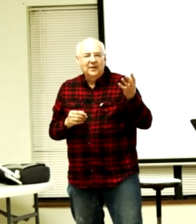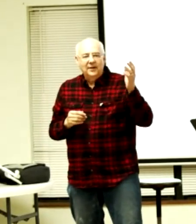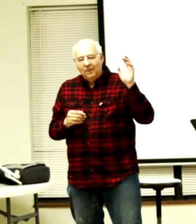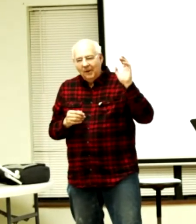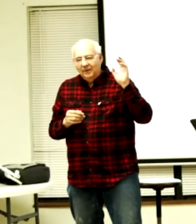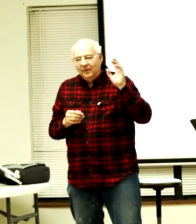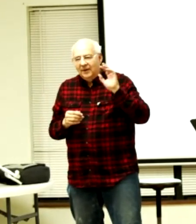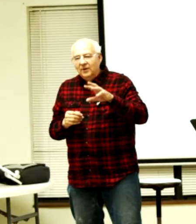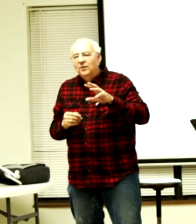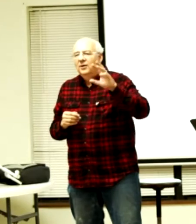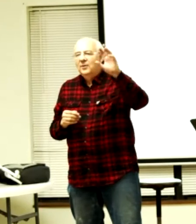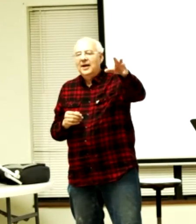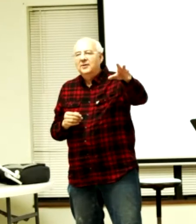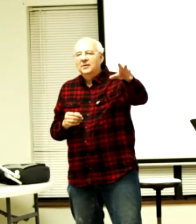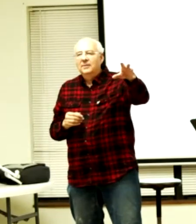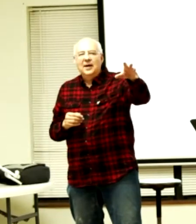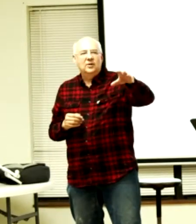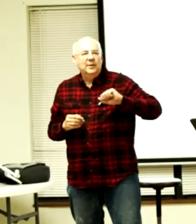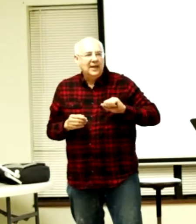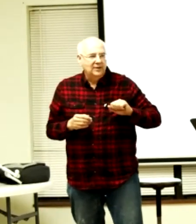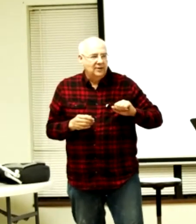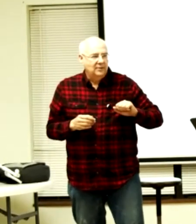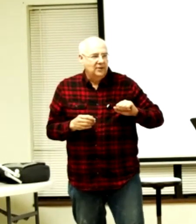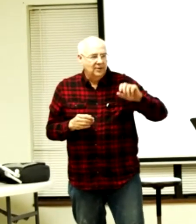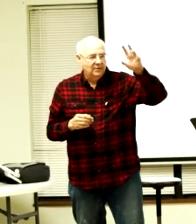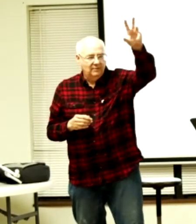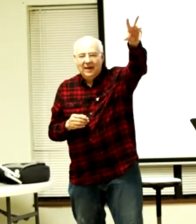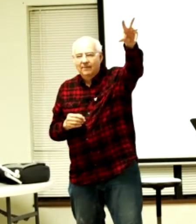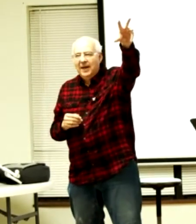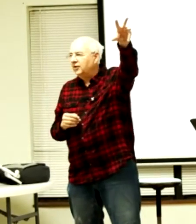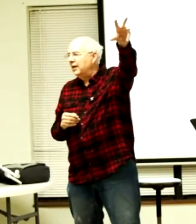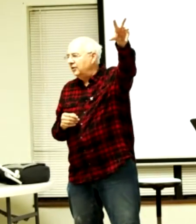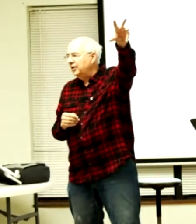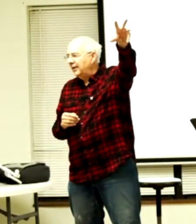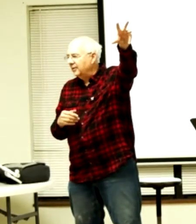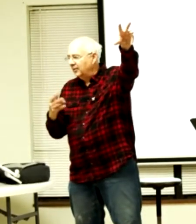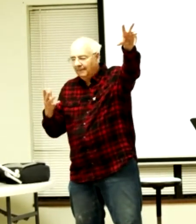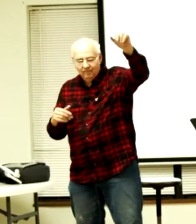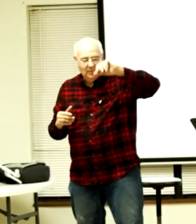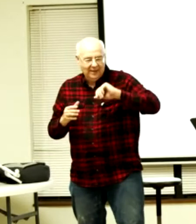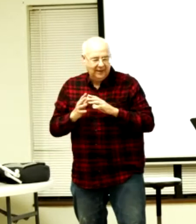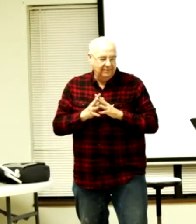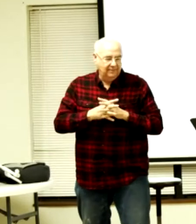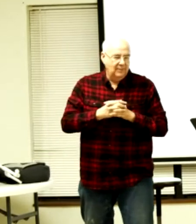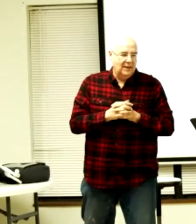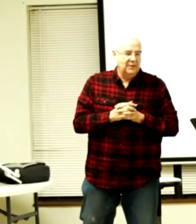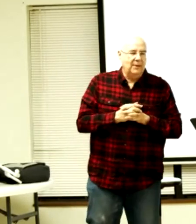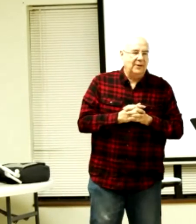that the recruiter went out to Montezuma, Kansas, which is out past Dodge City. That's where my mom's family was,